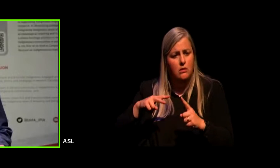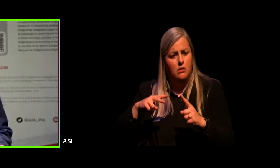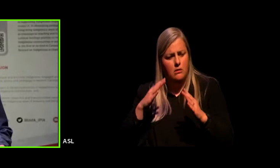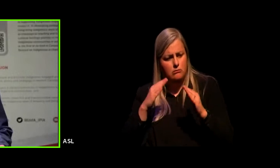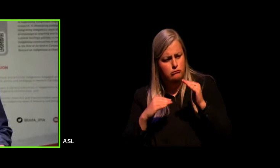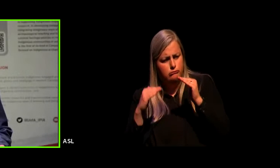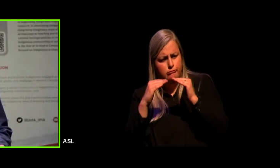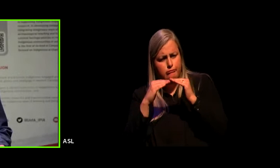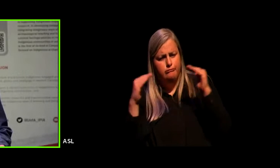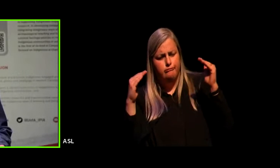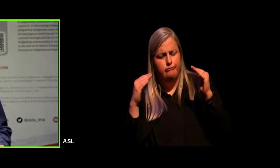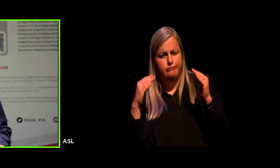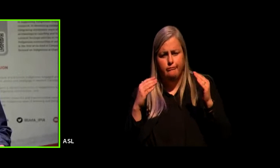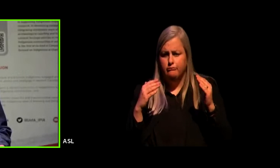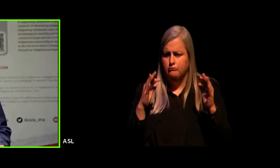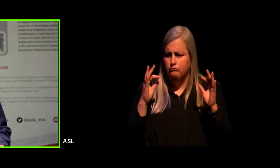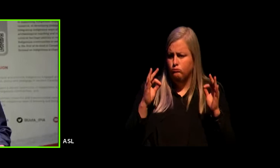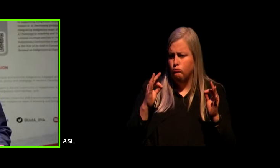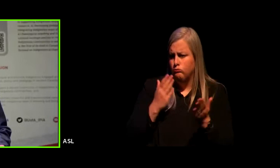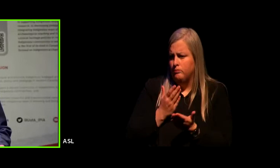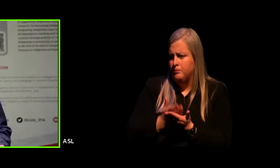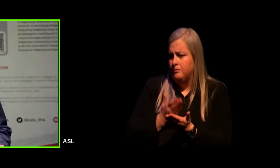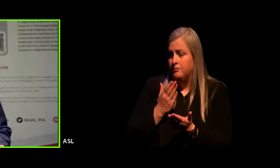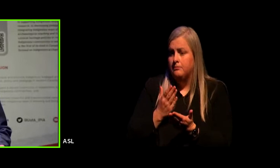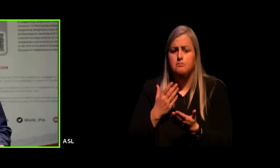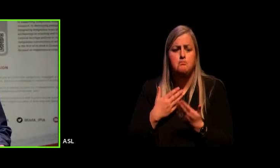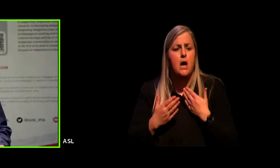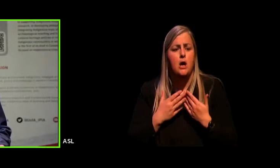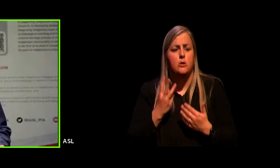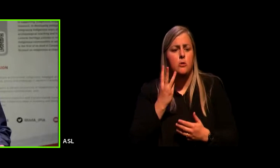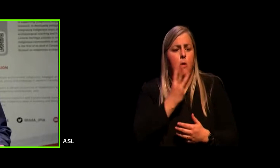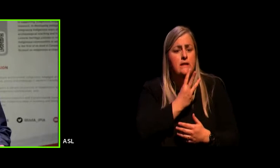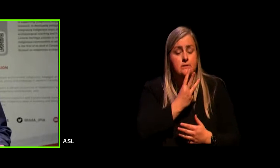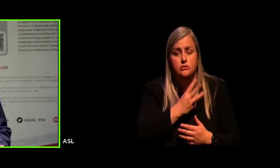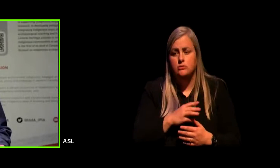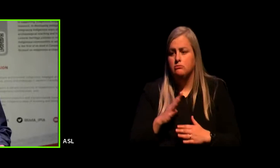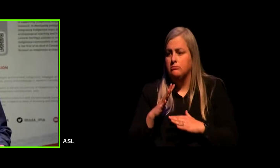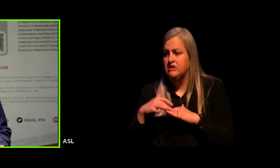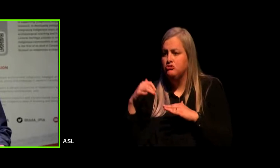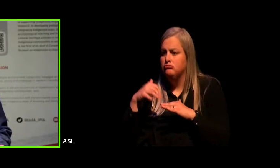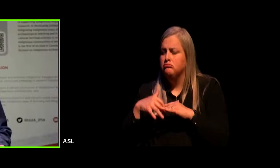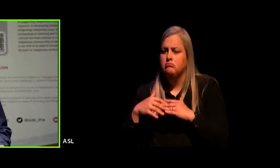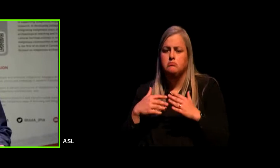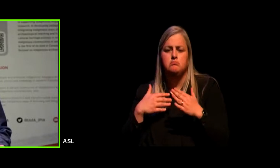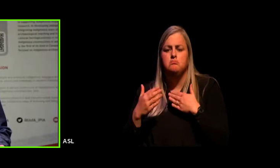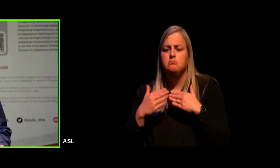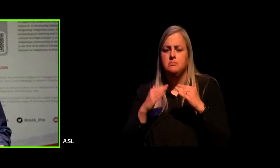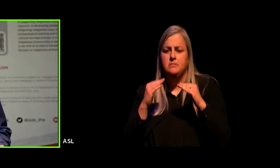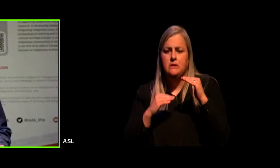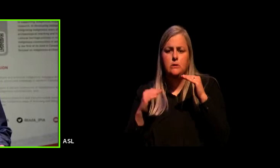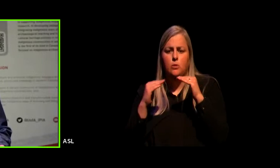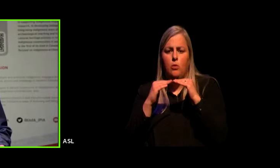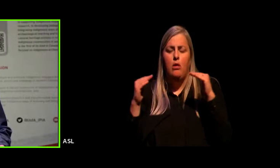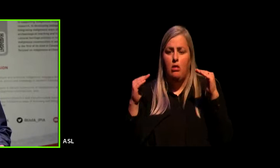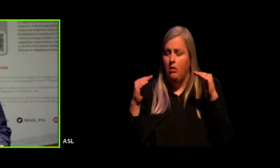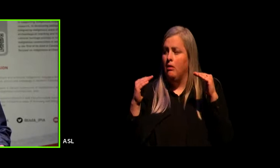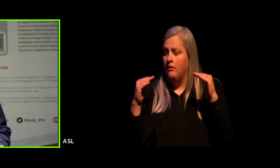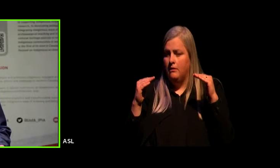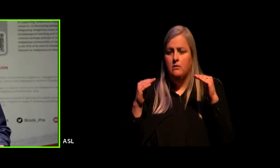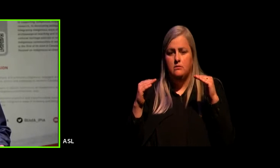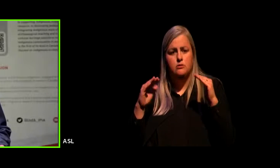whether they're Western or Indigenous. they're equally valid if we create the